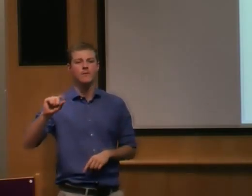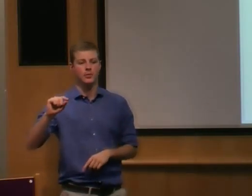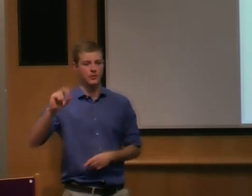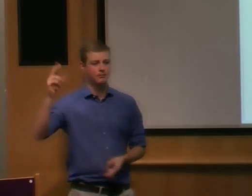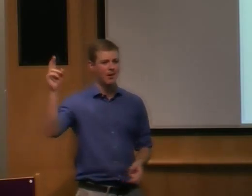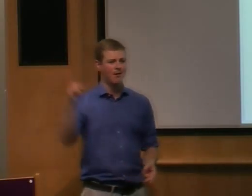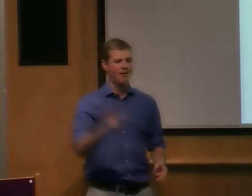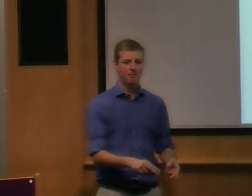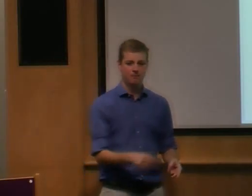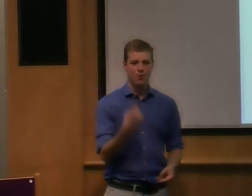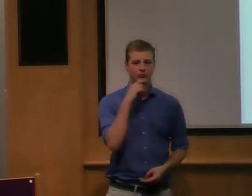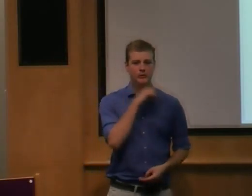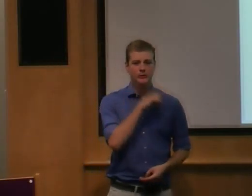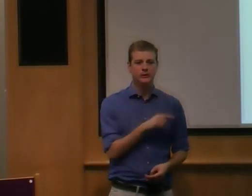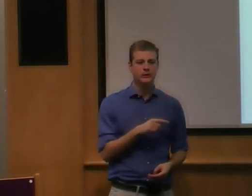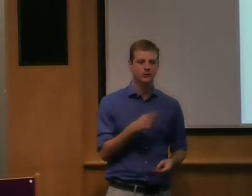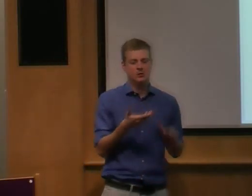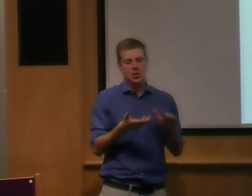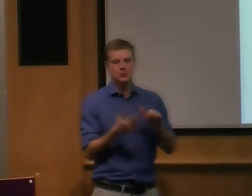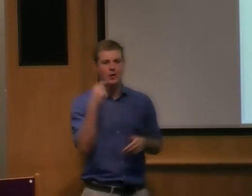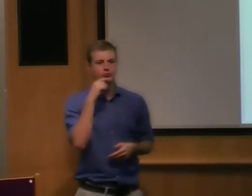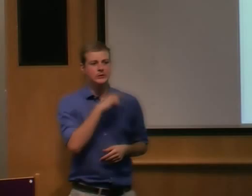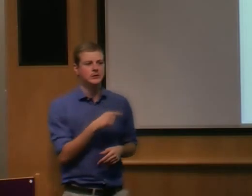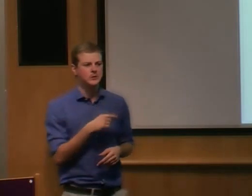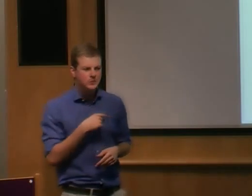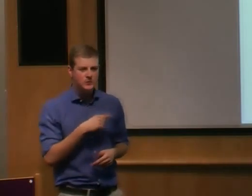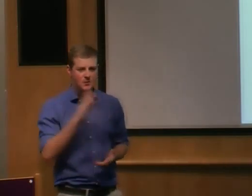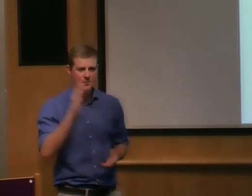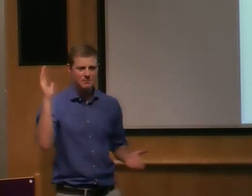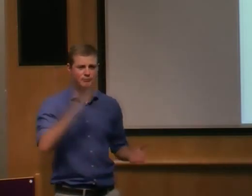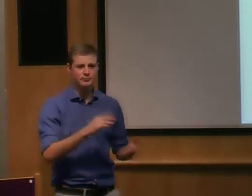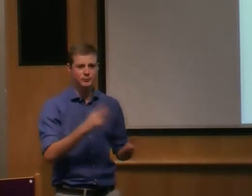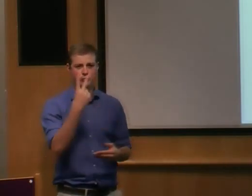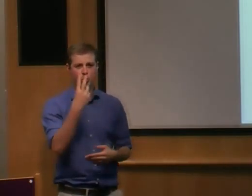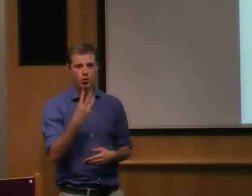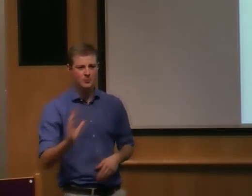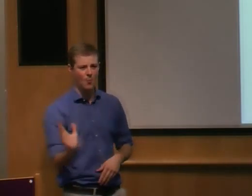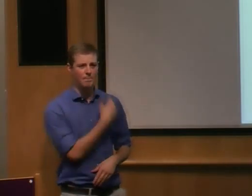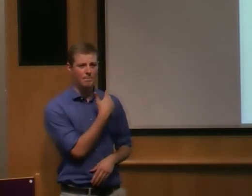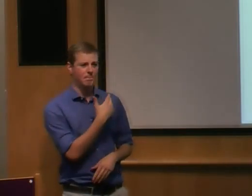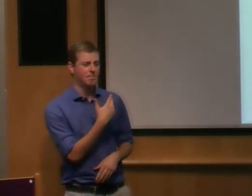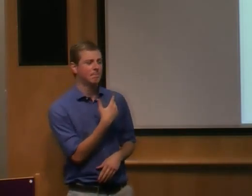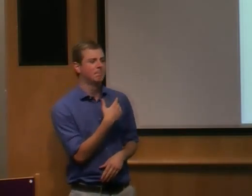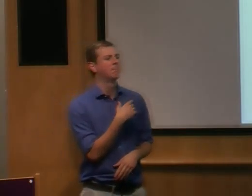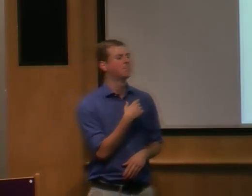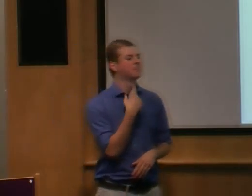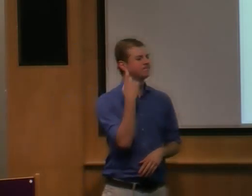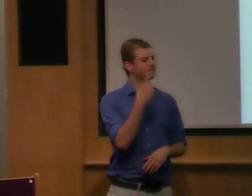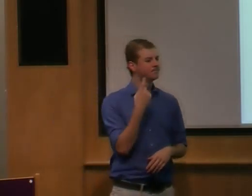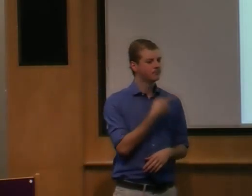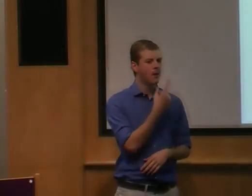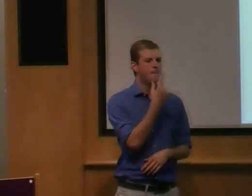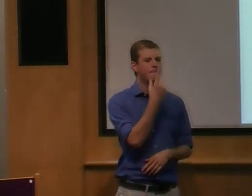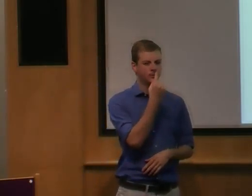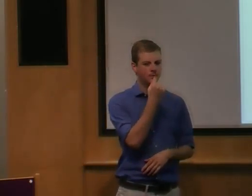students in the UK. In 2011, that had dropped precipitously to under 100. Now, we looked at that and